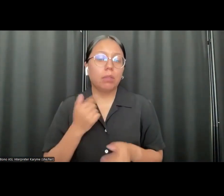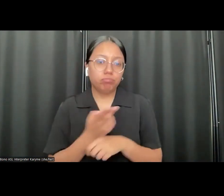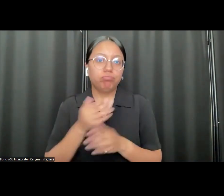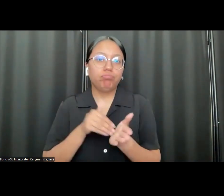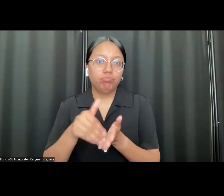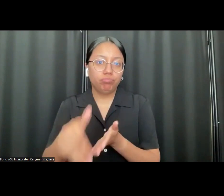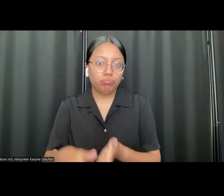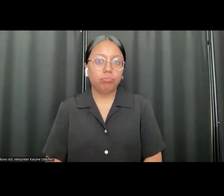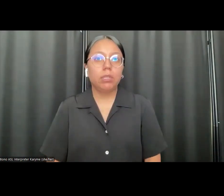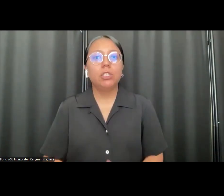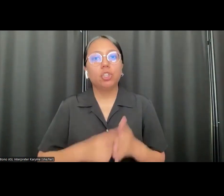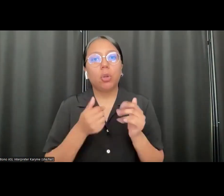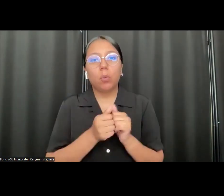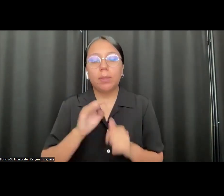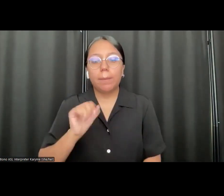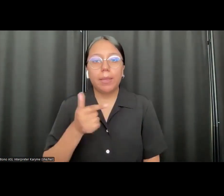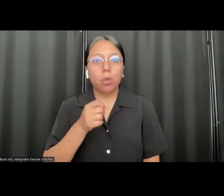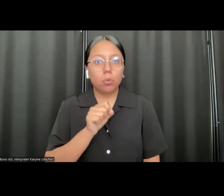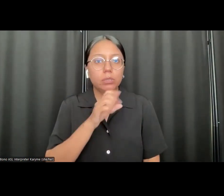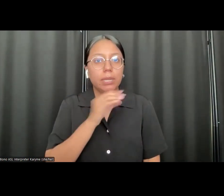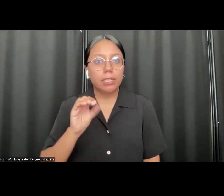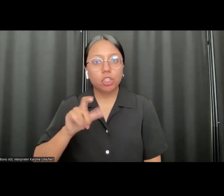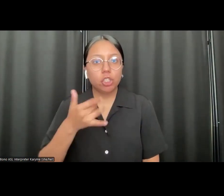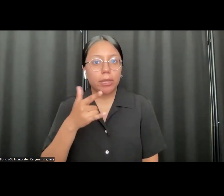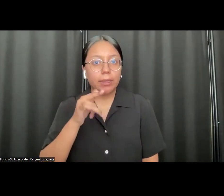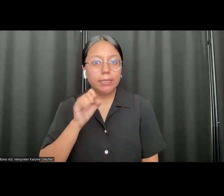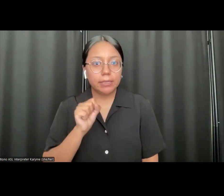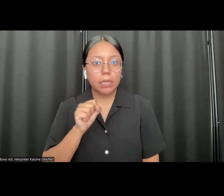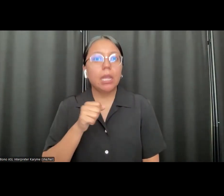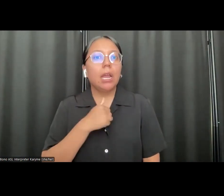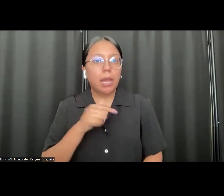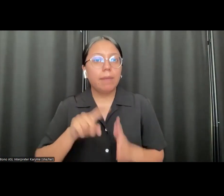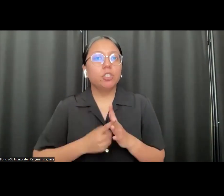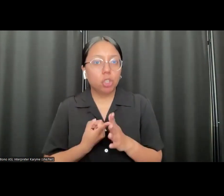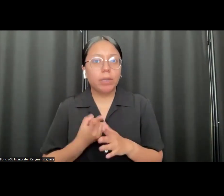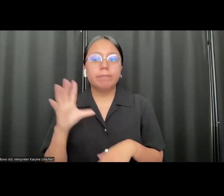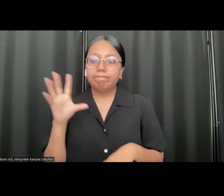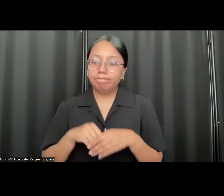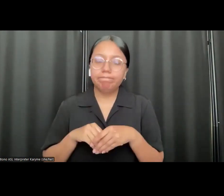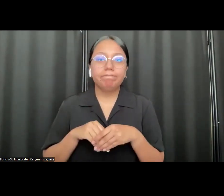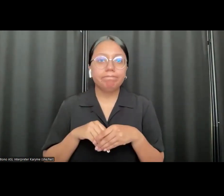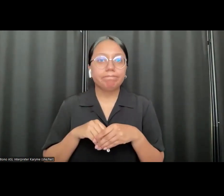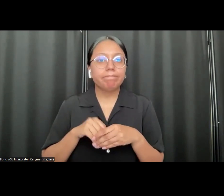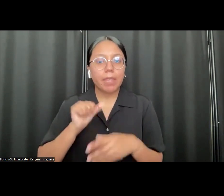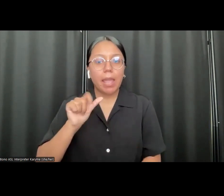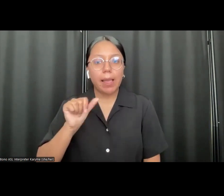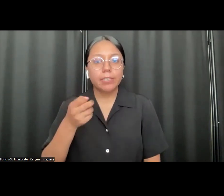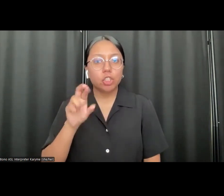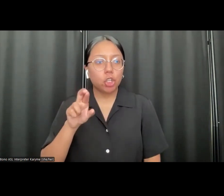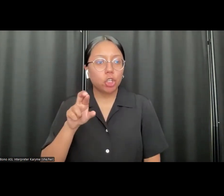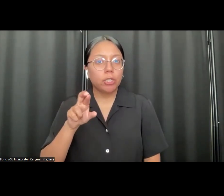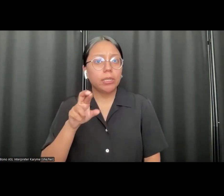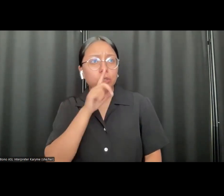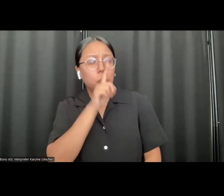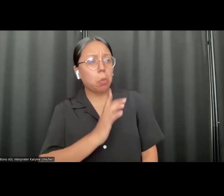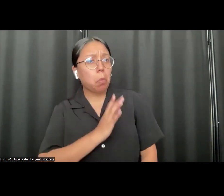integrating altars into our performance spaces, and they were really kind of bootsy. It was just like, well, we've got a table and we got some post-it notes